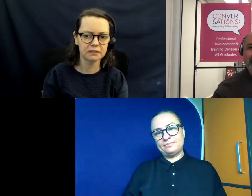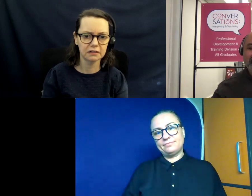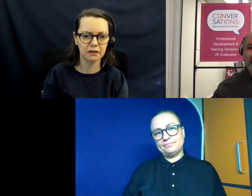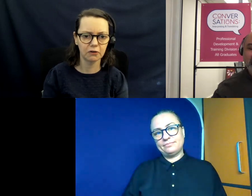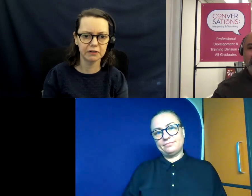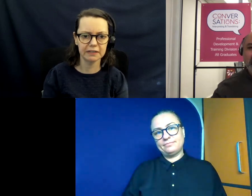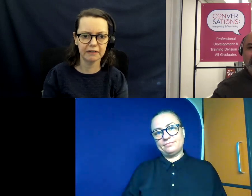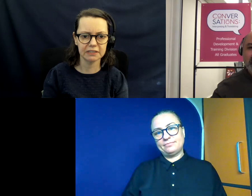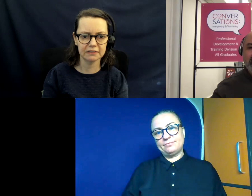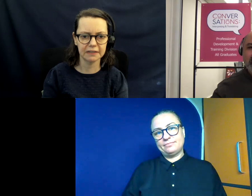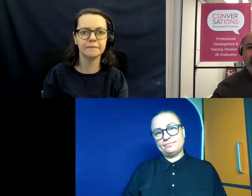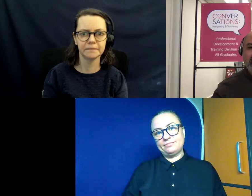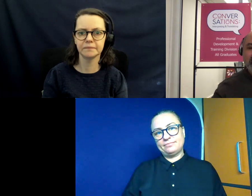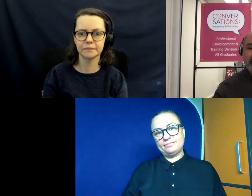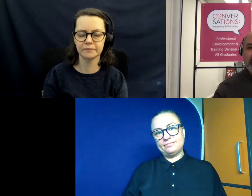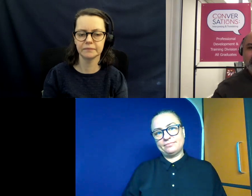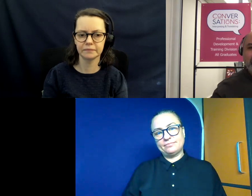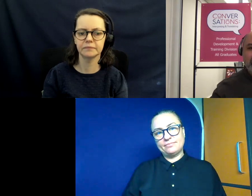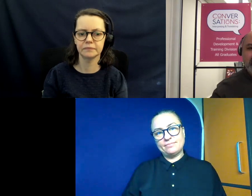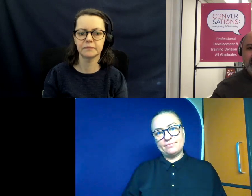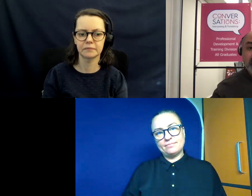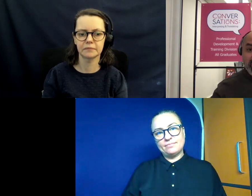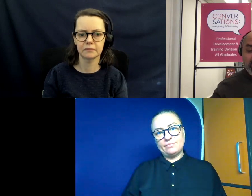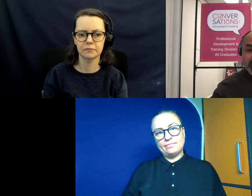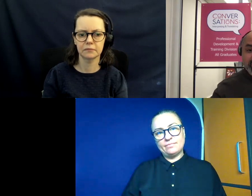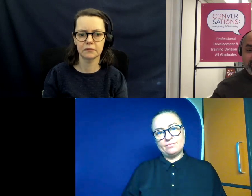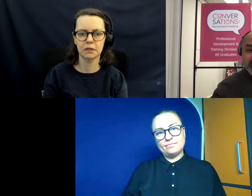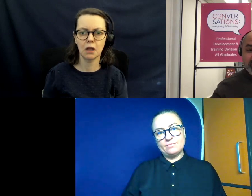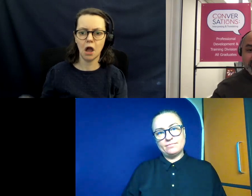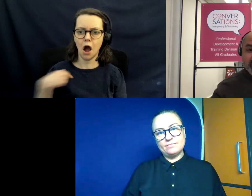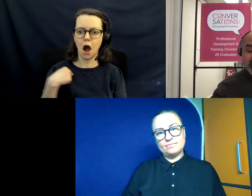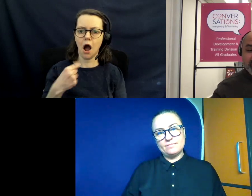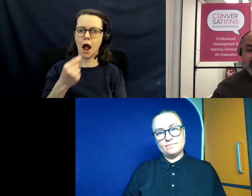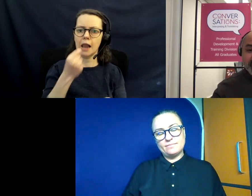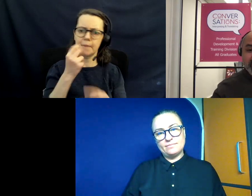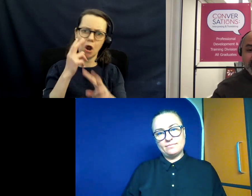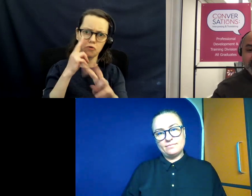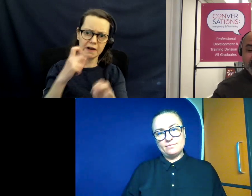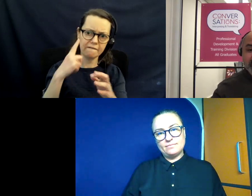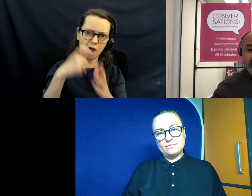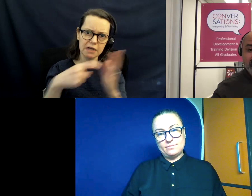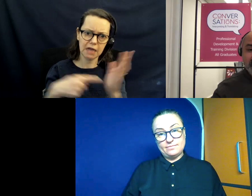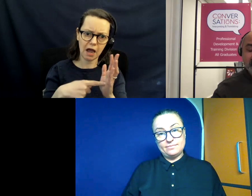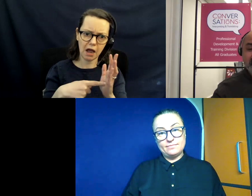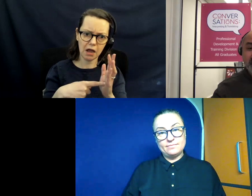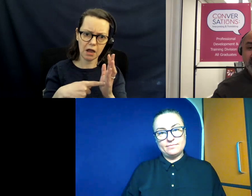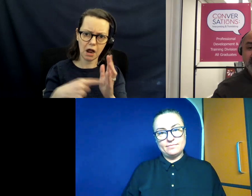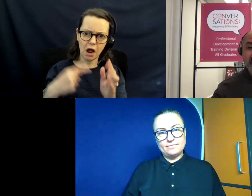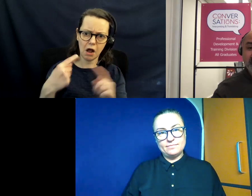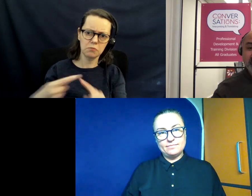rotate accordingly every Sunday. Because when I was doing a little bit of research, I found it was going as far back